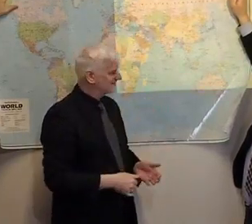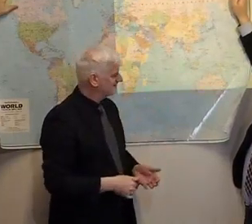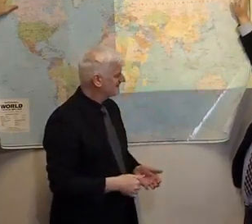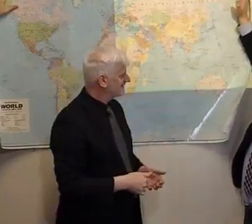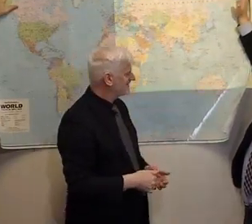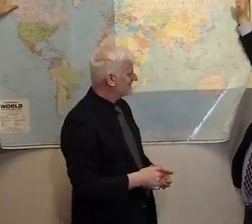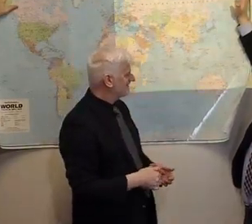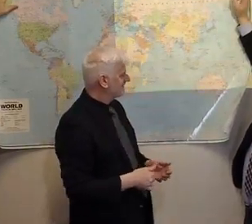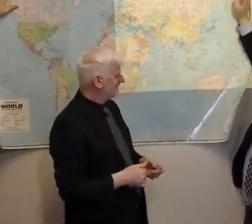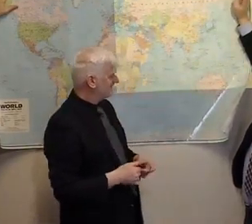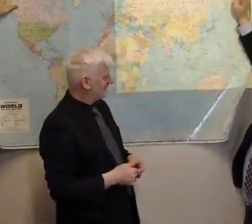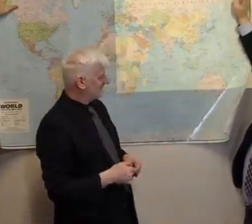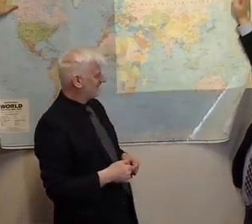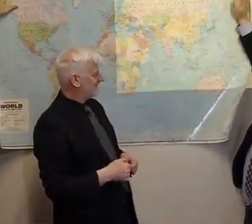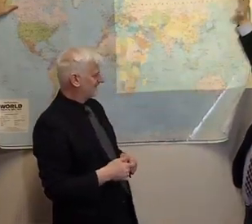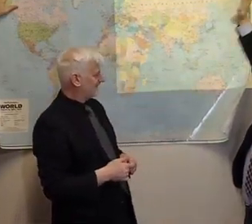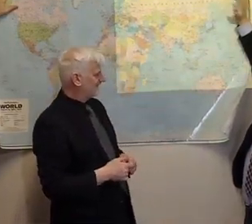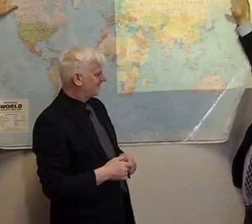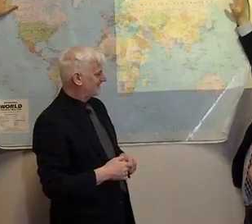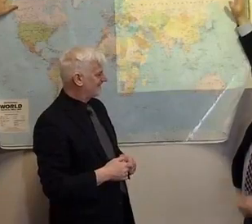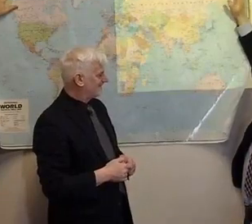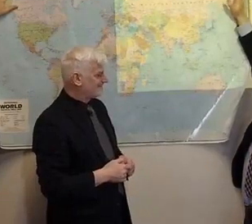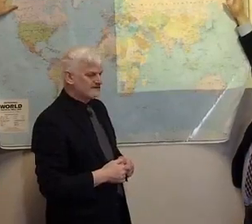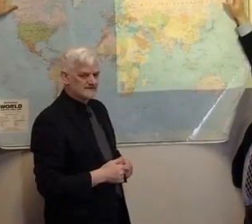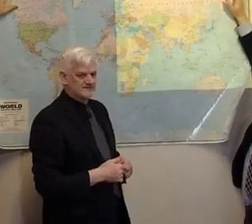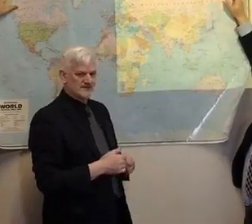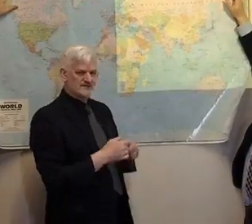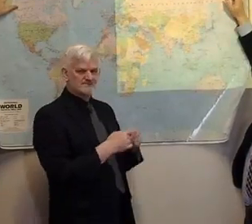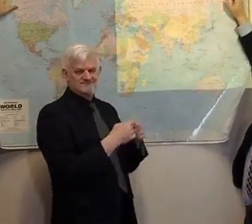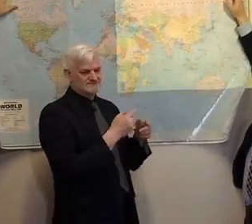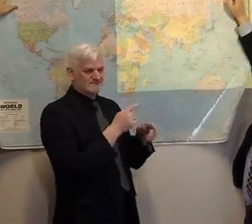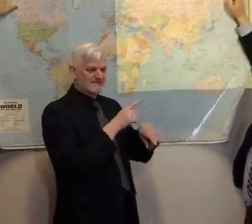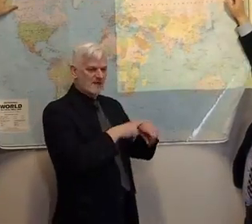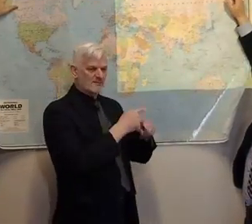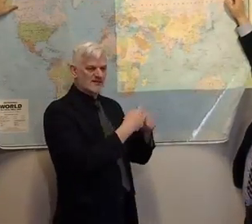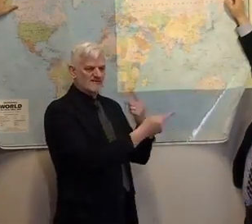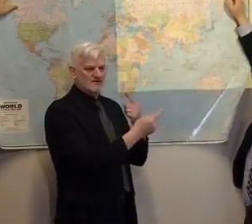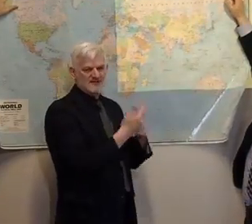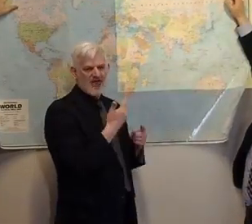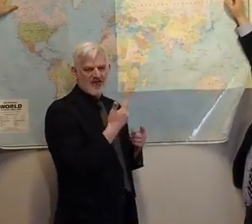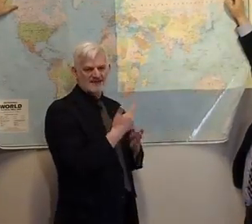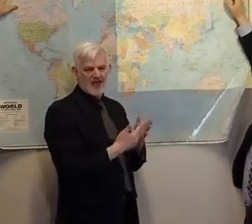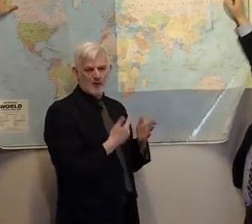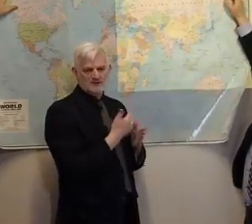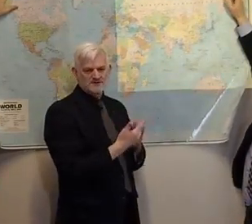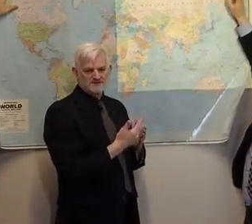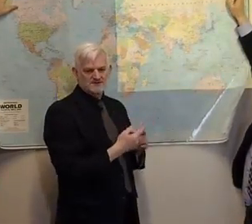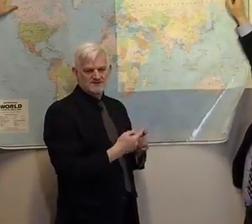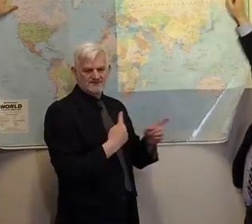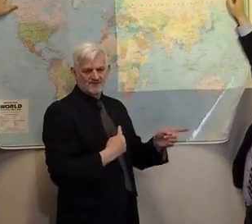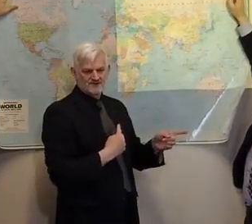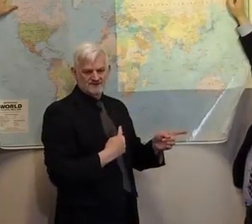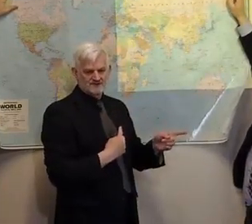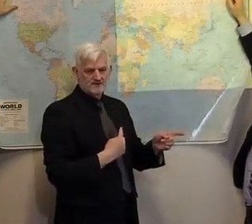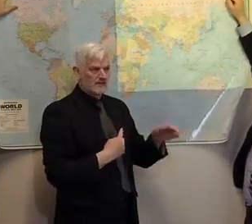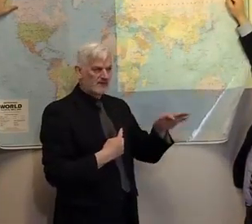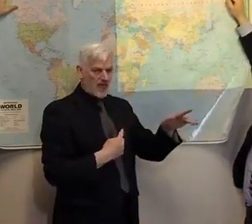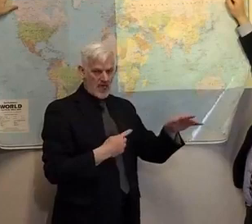And 8 hours difference time. now 11 o'clock in the evening,